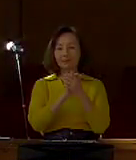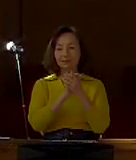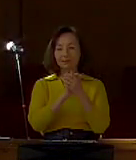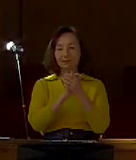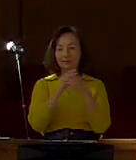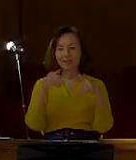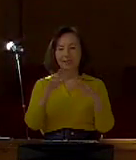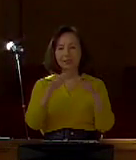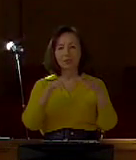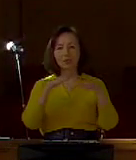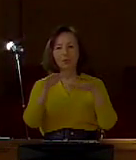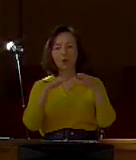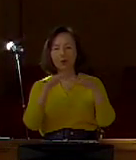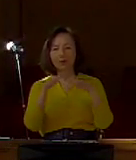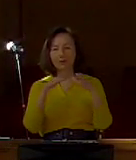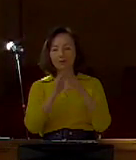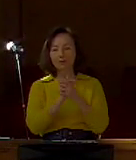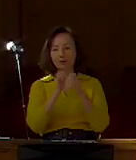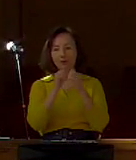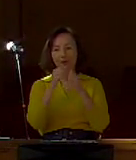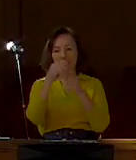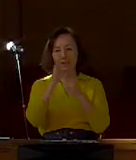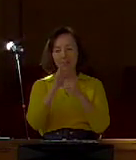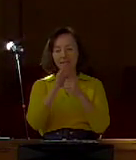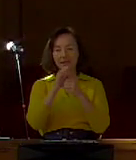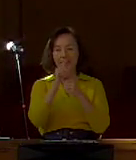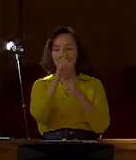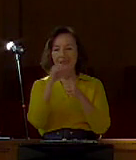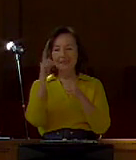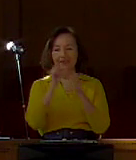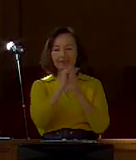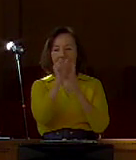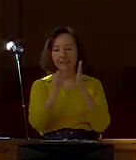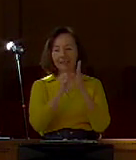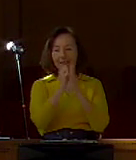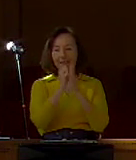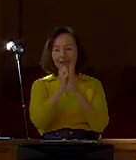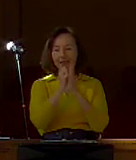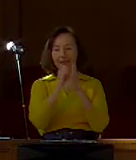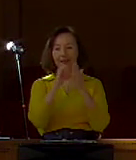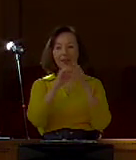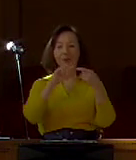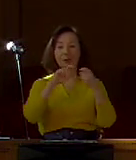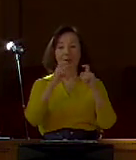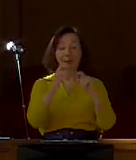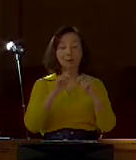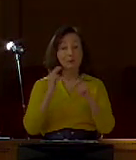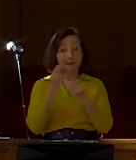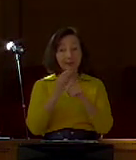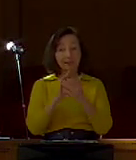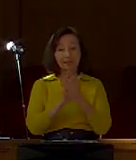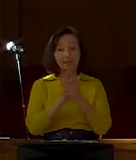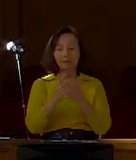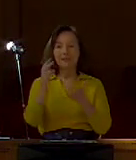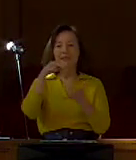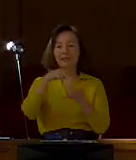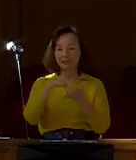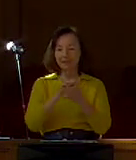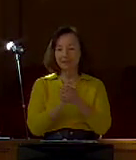And let's walk with God during this Lenten season so that it will transform us. Amen? Will you please